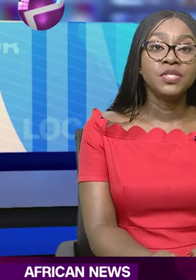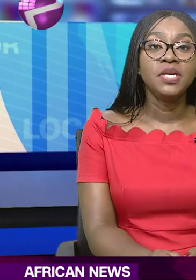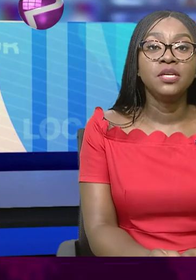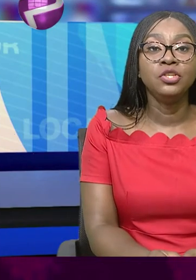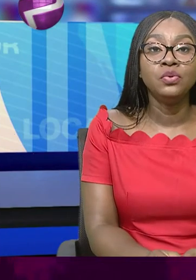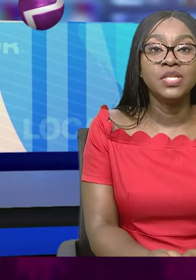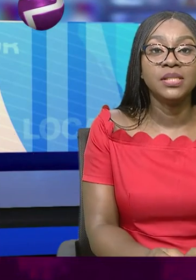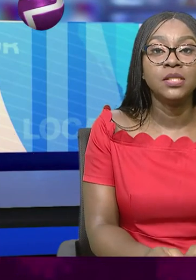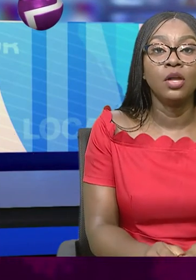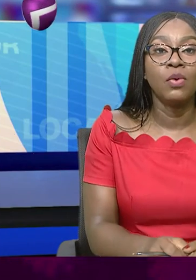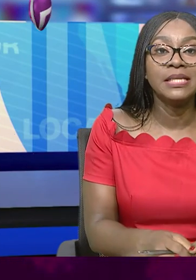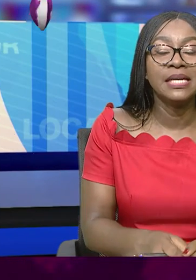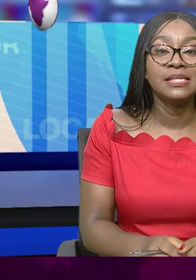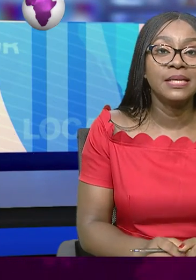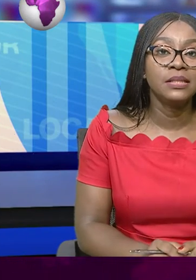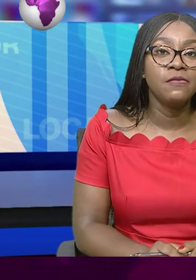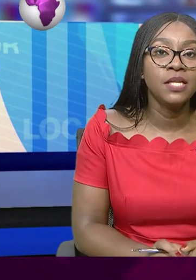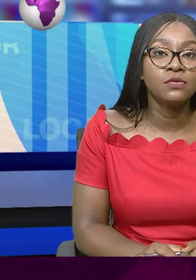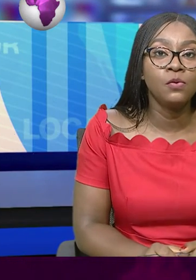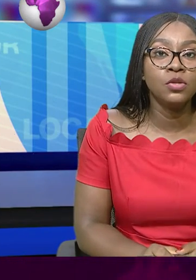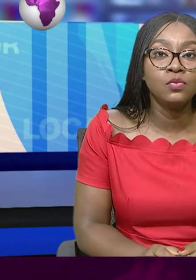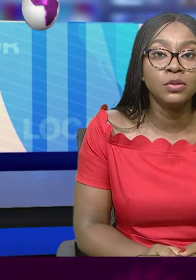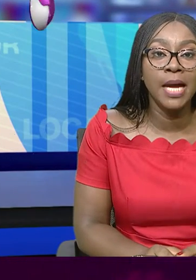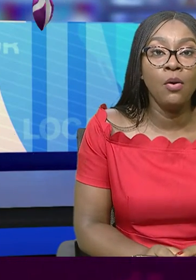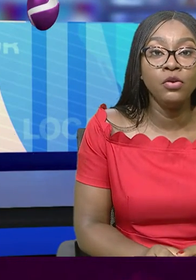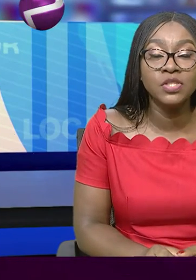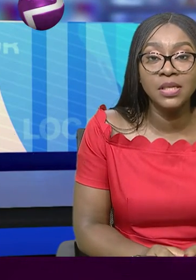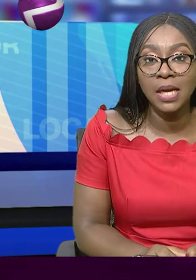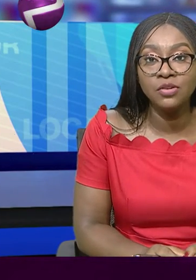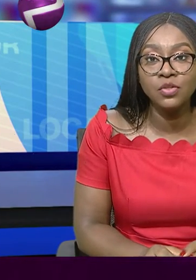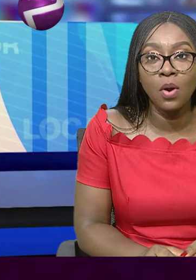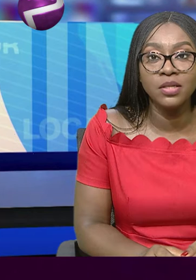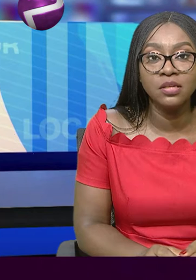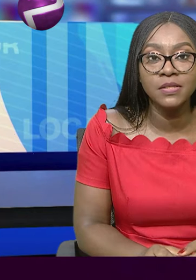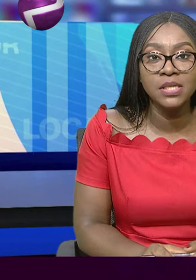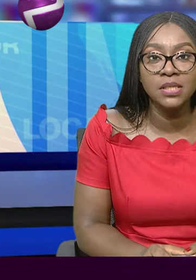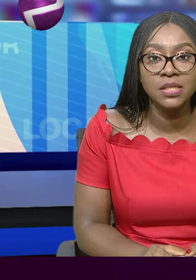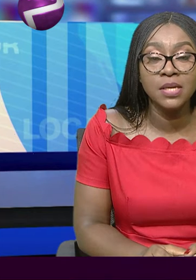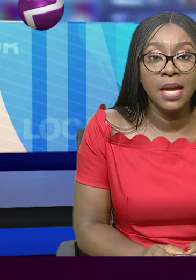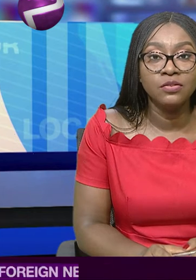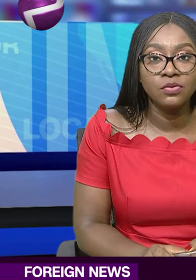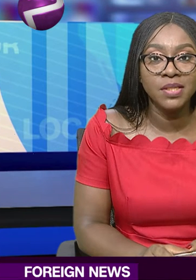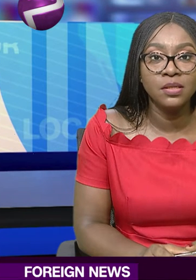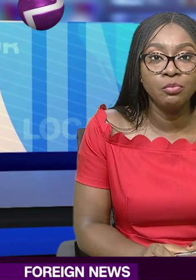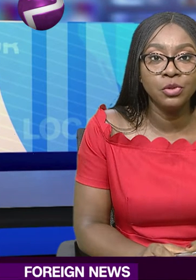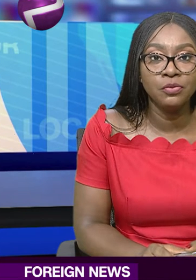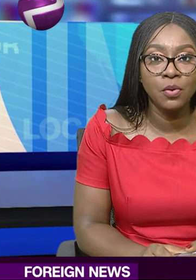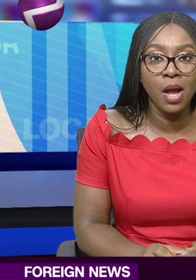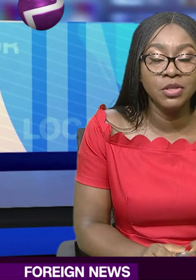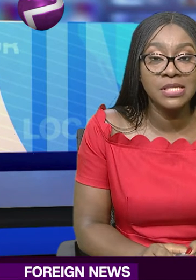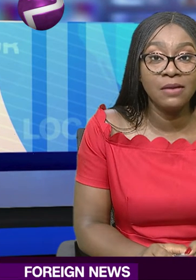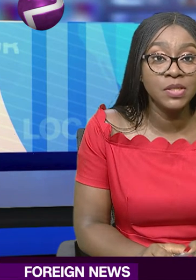And on the foreign scene, New Zealand on Wednesday said the Defence Force will now oversee the country's quarantine facilities and strengthen